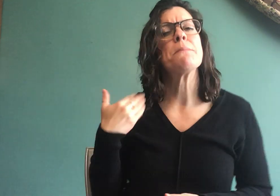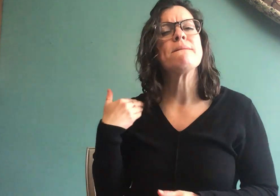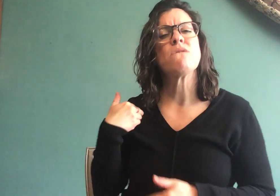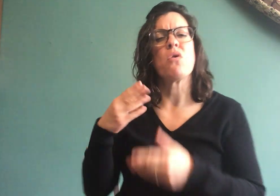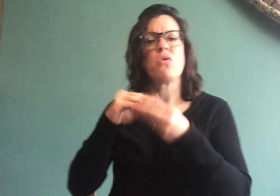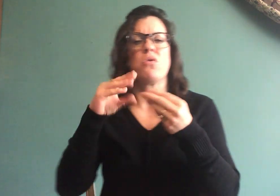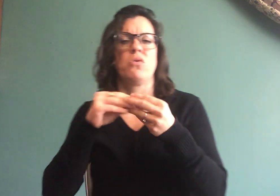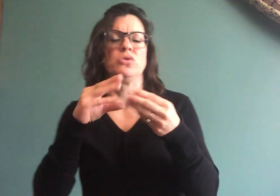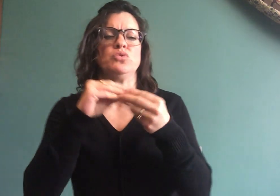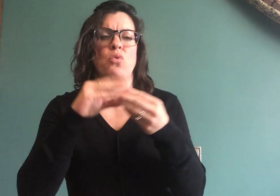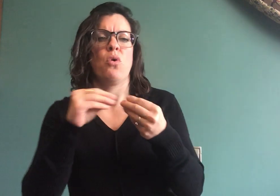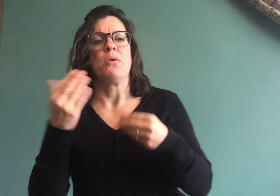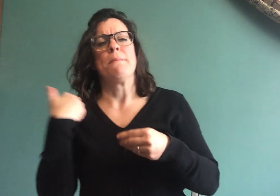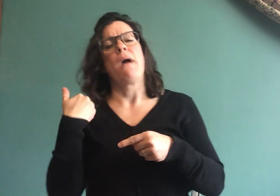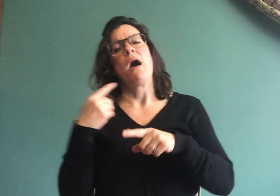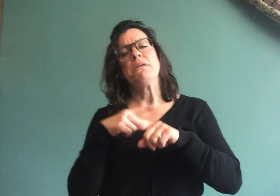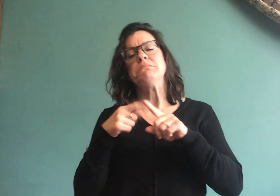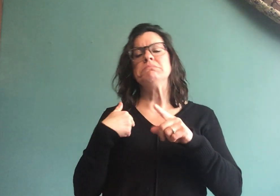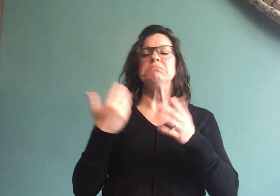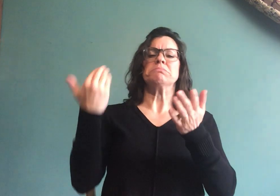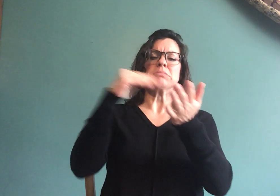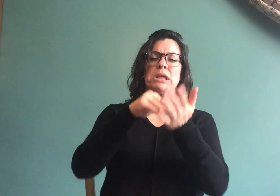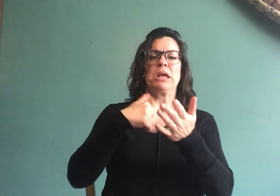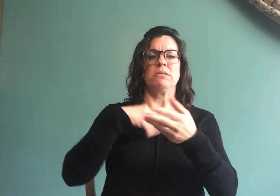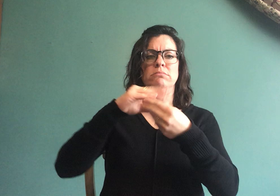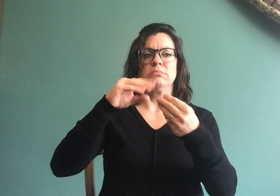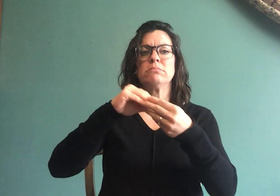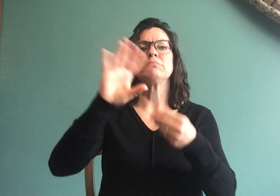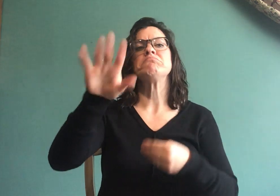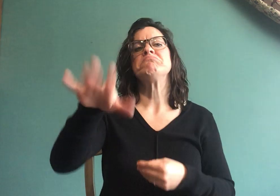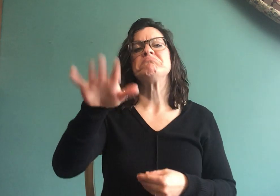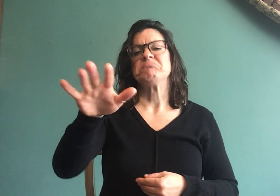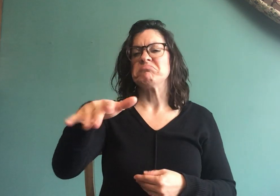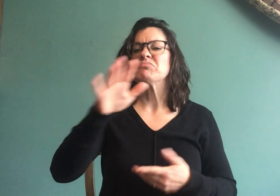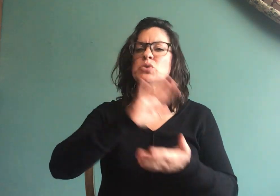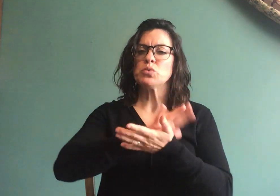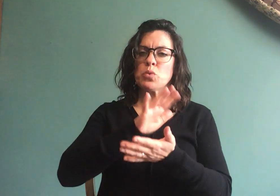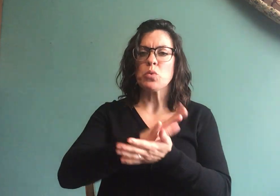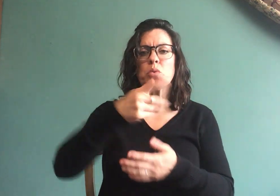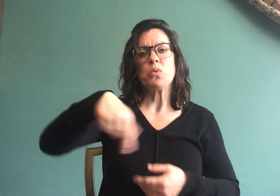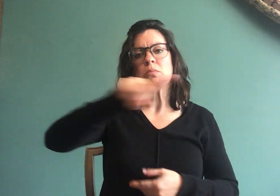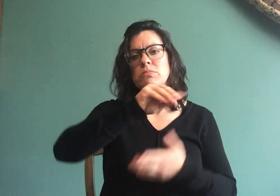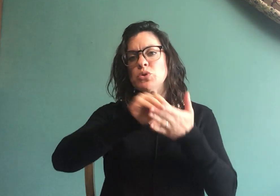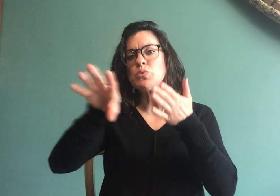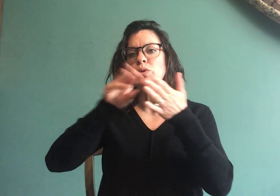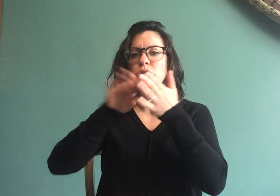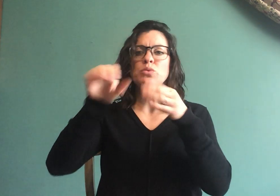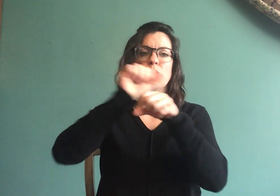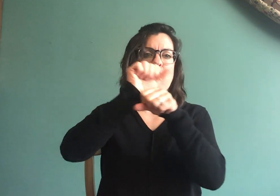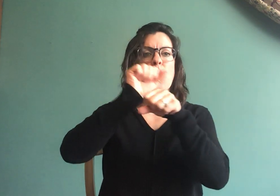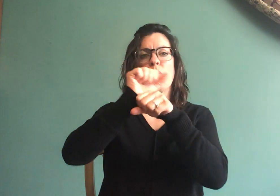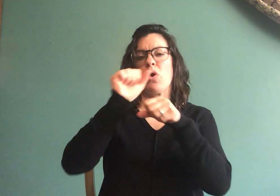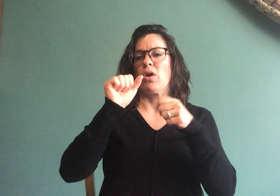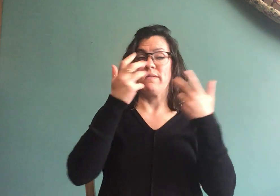around 1 o'clock in the afternoon, and I had a lot of my students would go to work because they're guys with families and things like